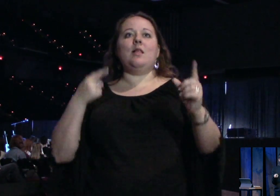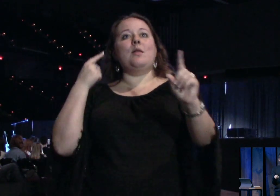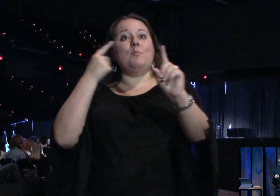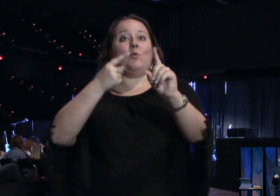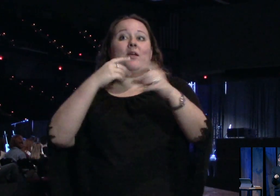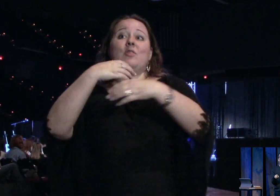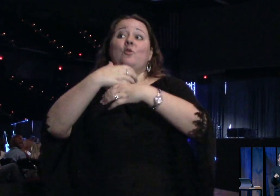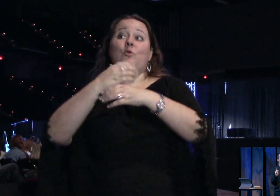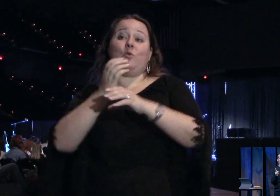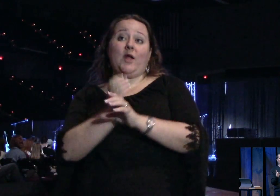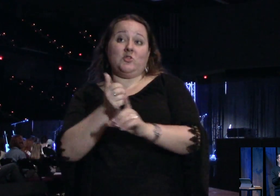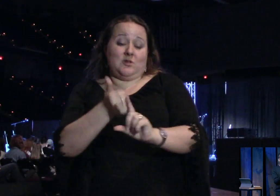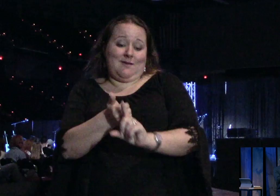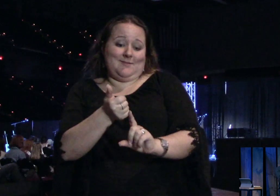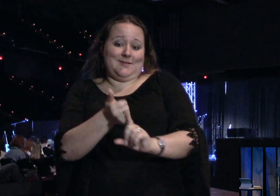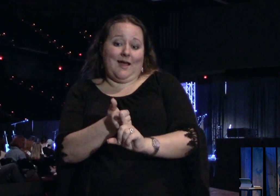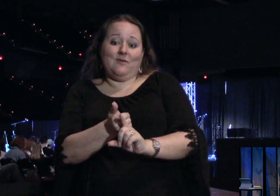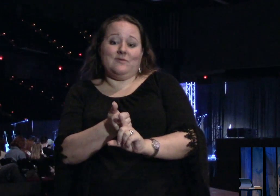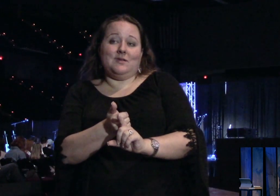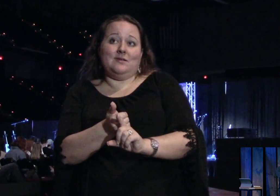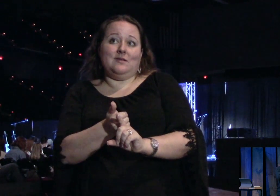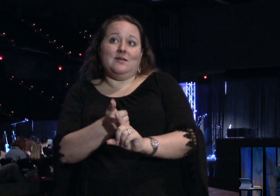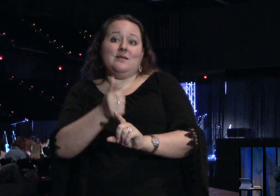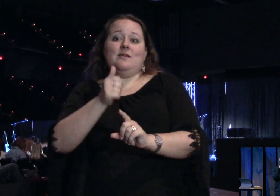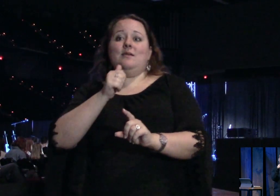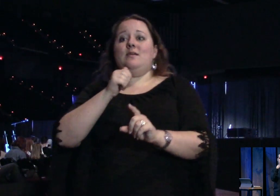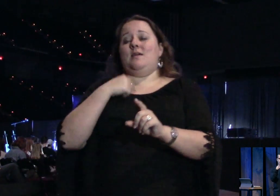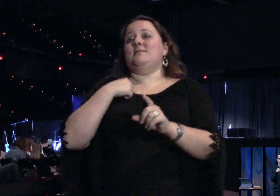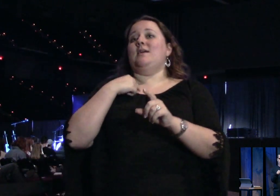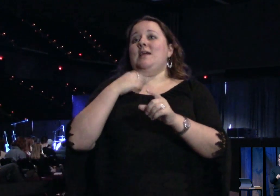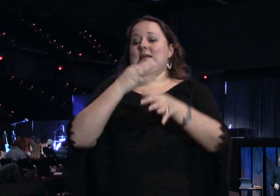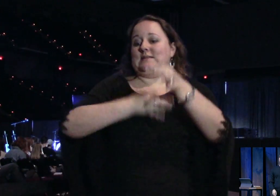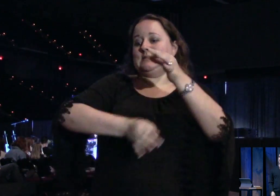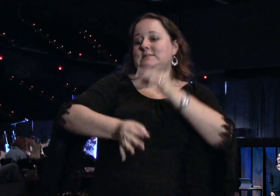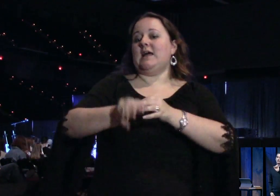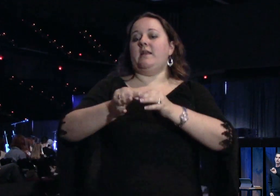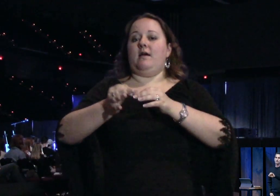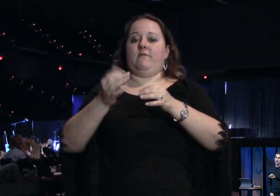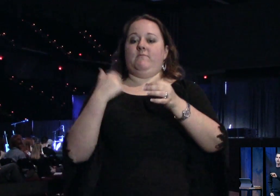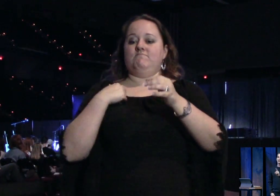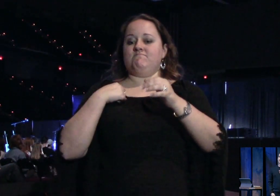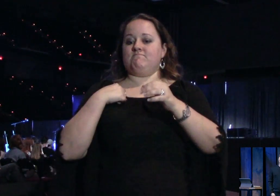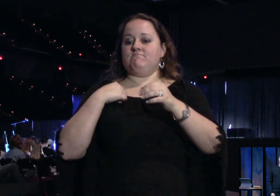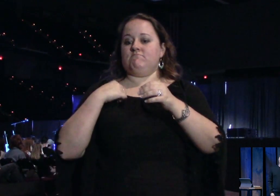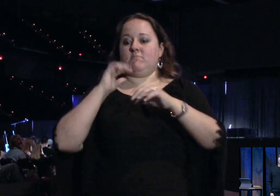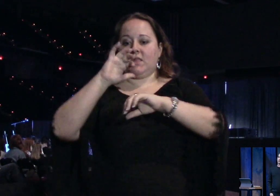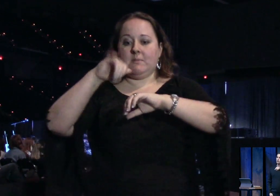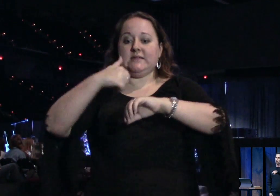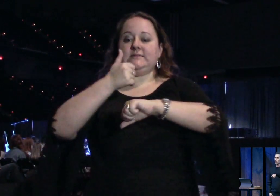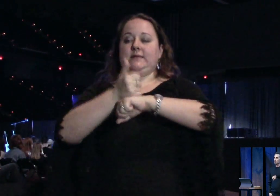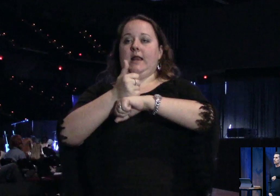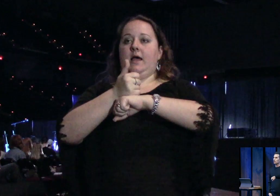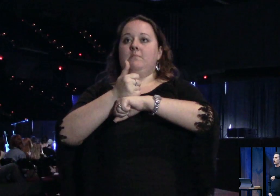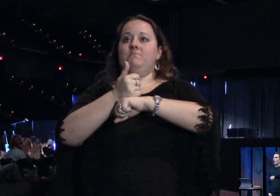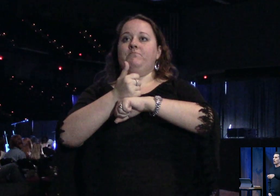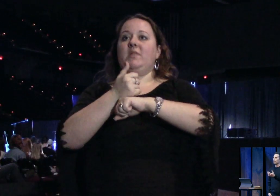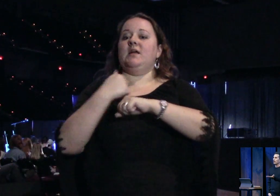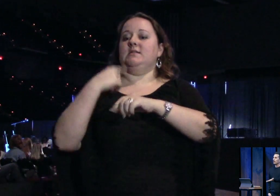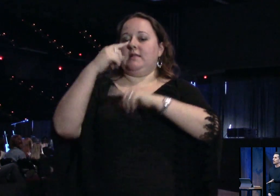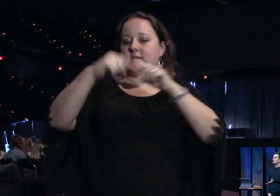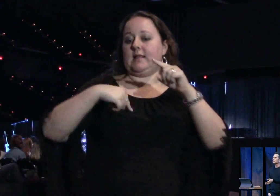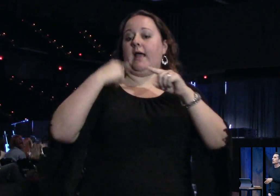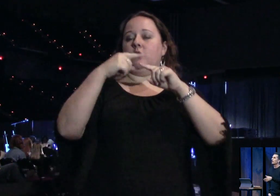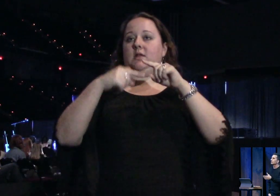what's his point? His point is that creation isn't building, it's cycling, and you are